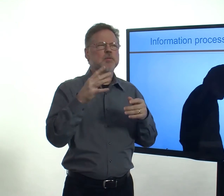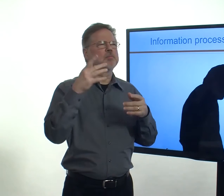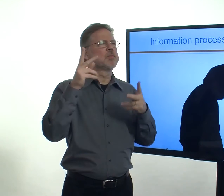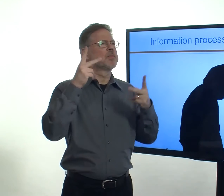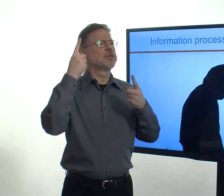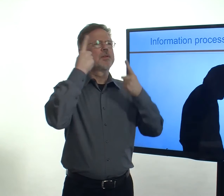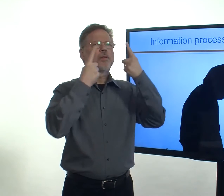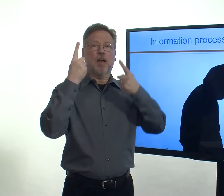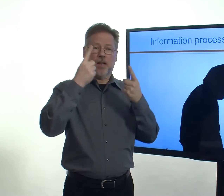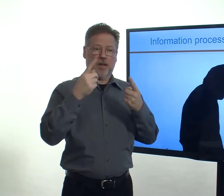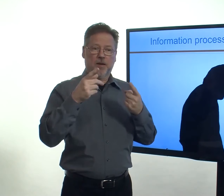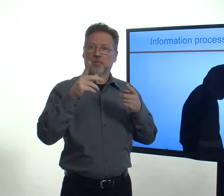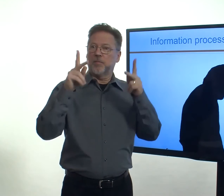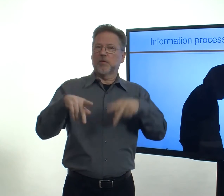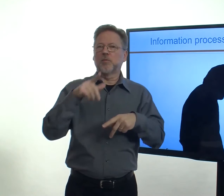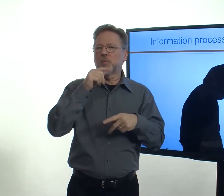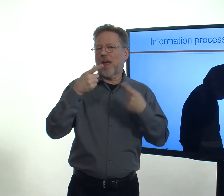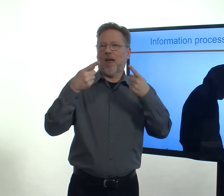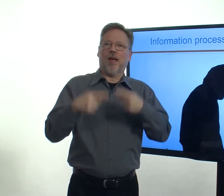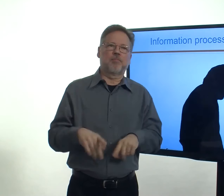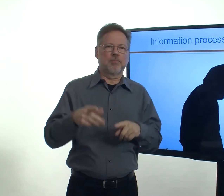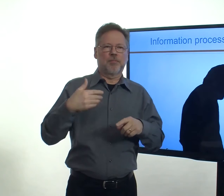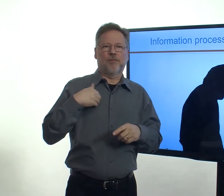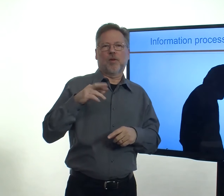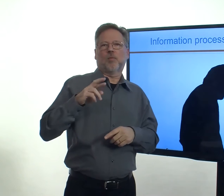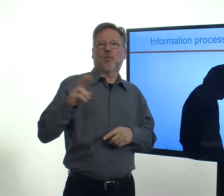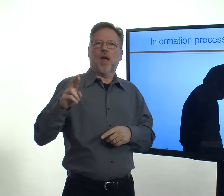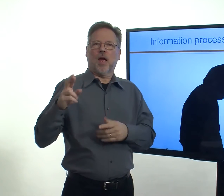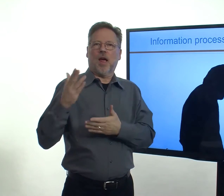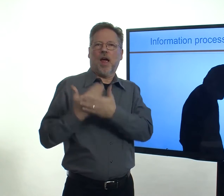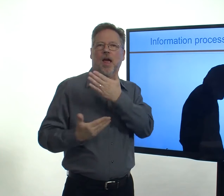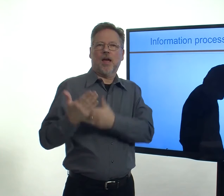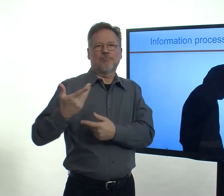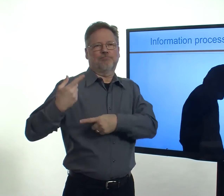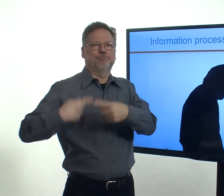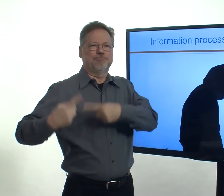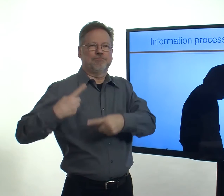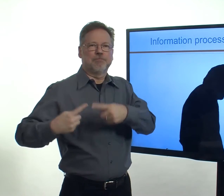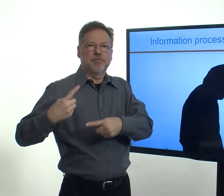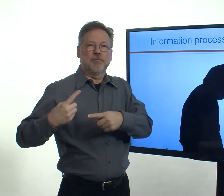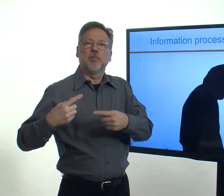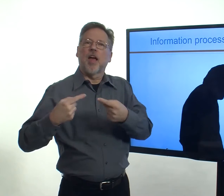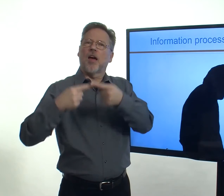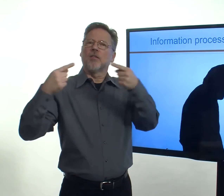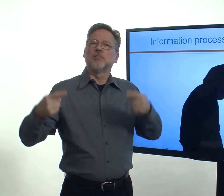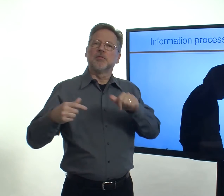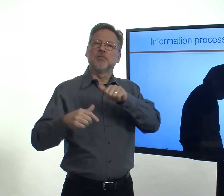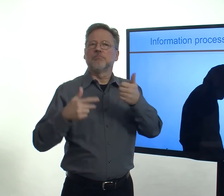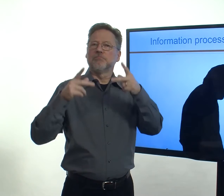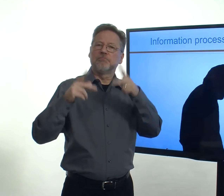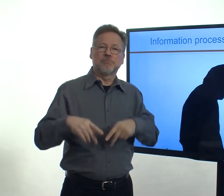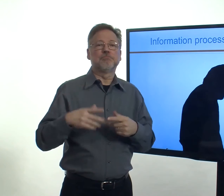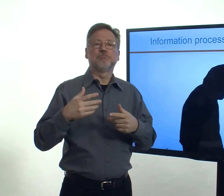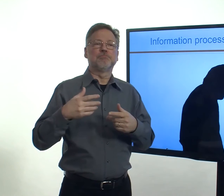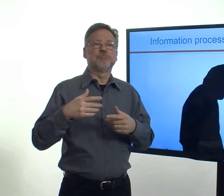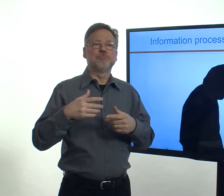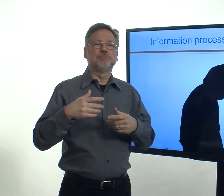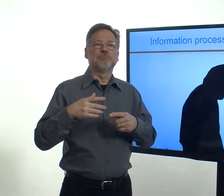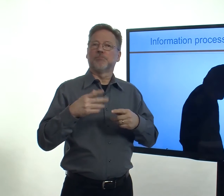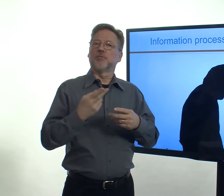message is completely intelligible. Also, consider a person who happens to be right-handed as opposed to someone who uses their left hand.